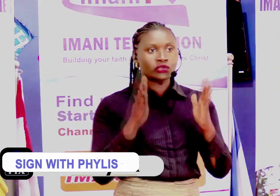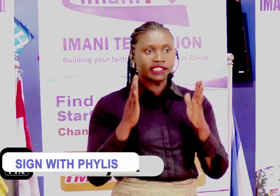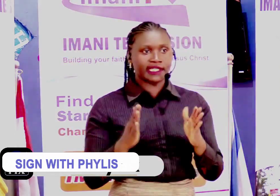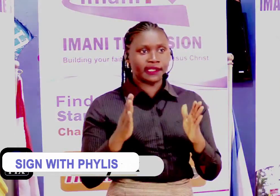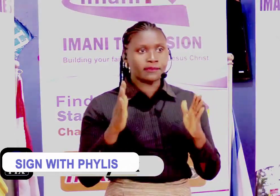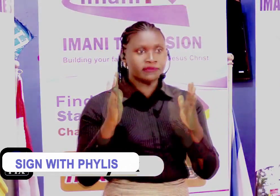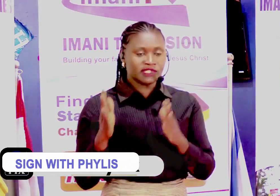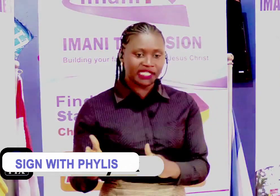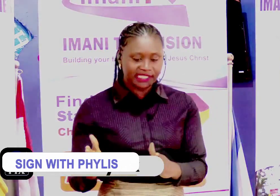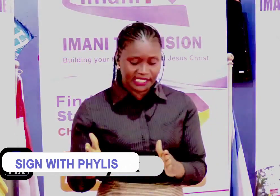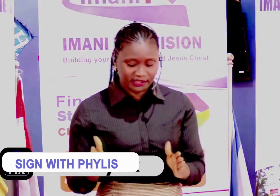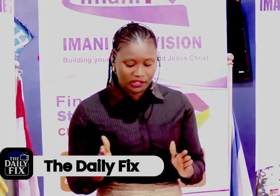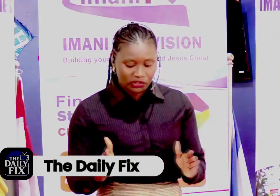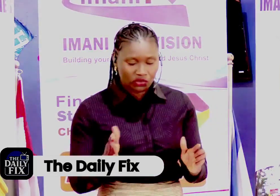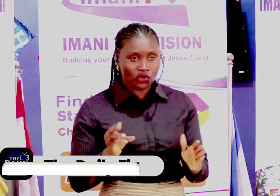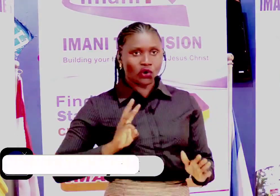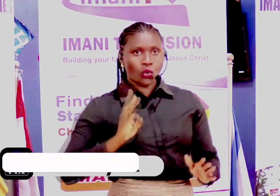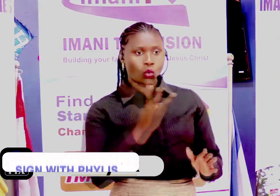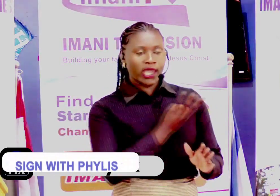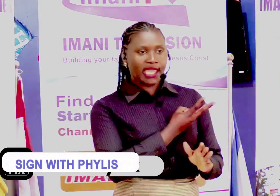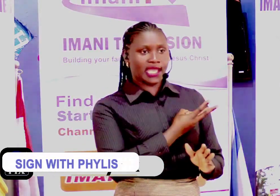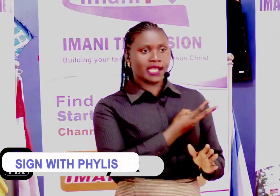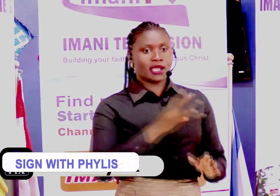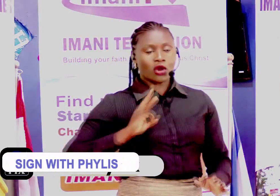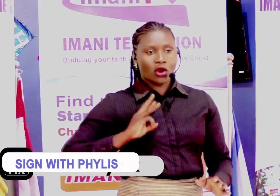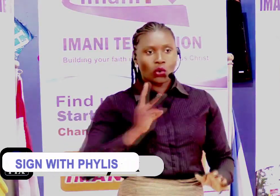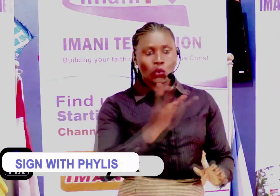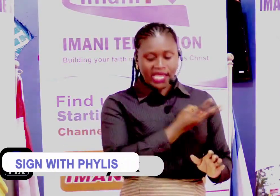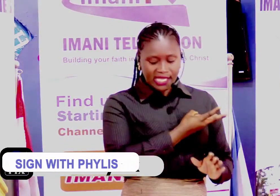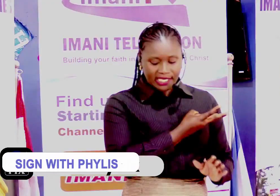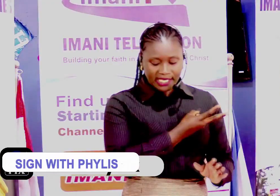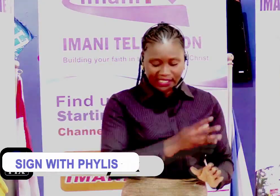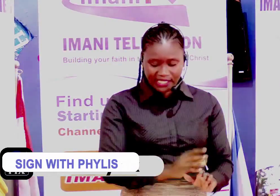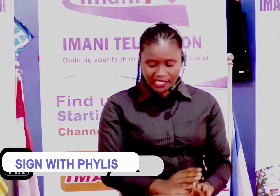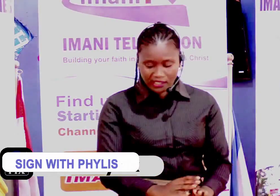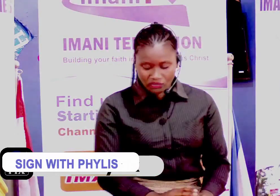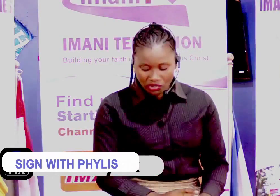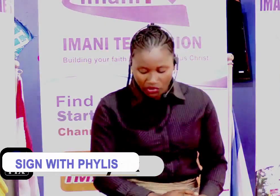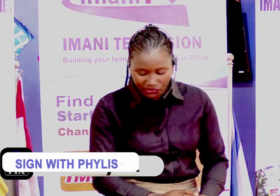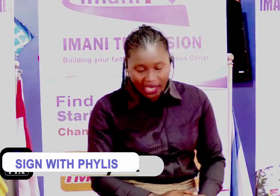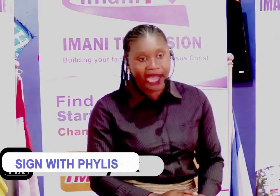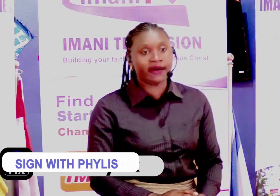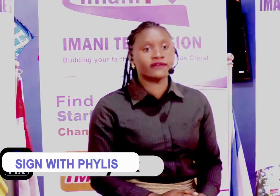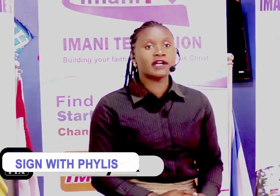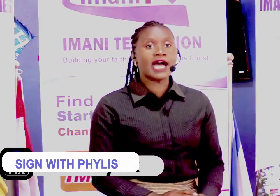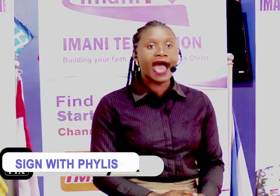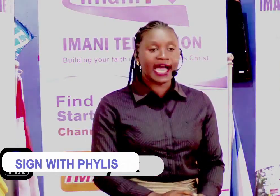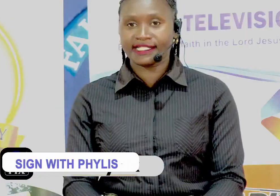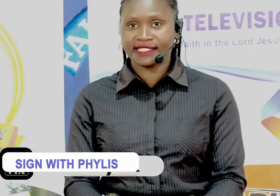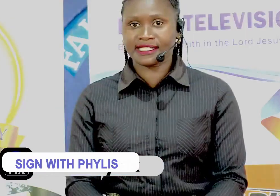Team Jesus. So we. And then we also have us.